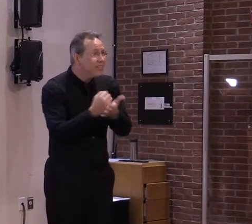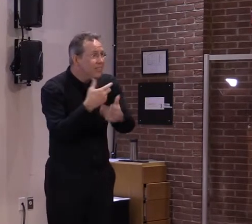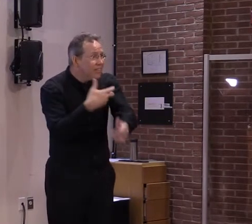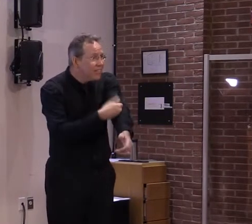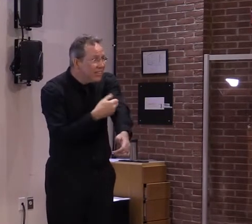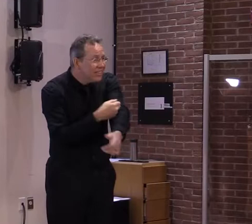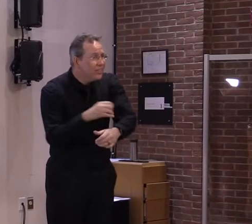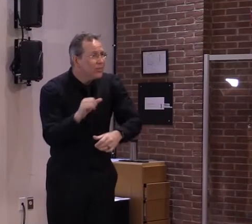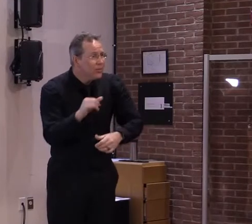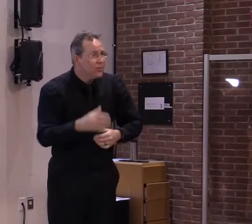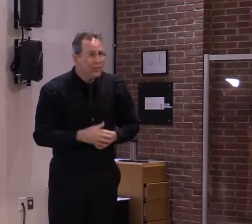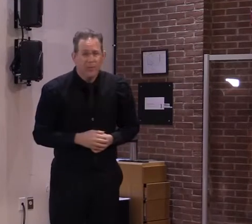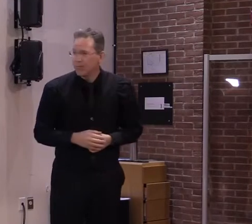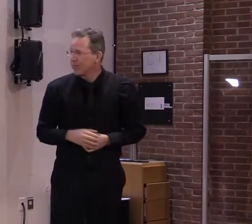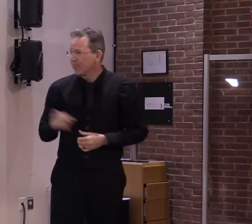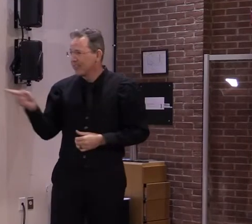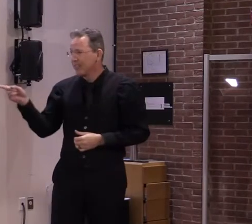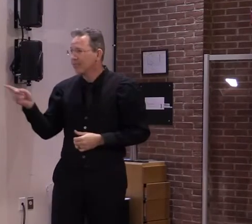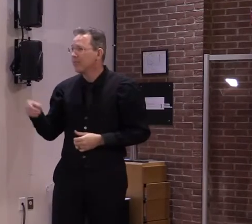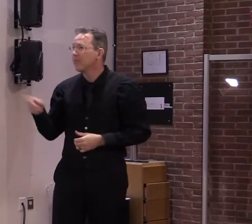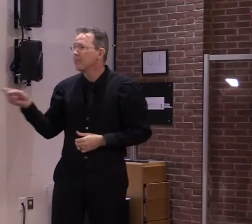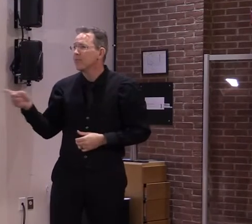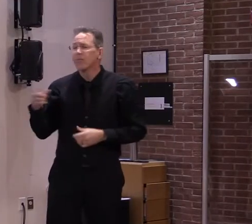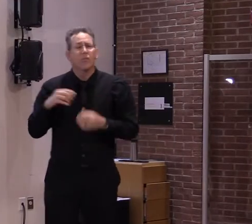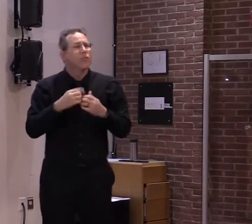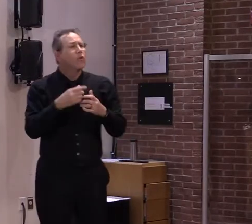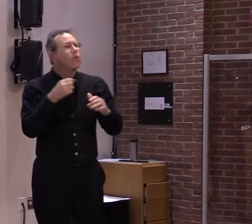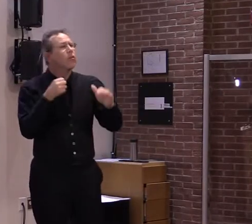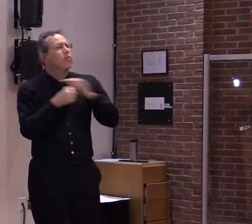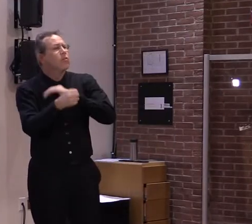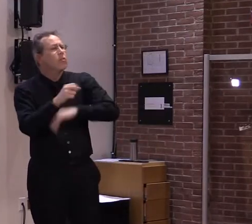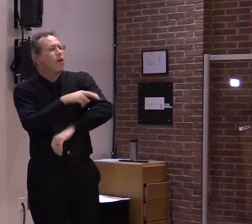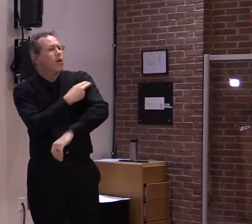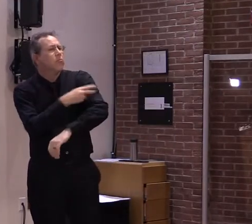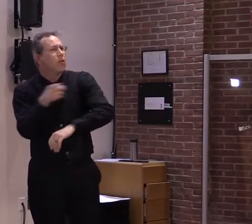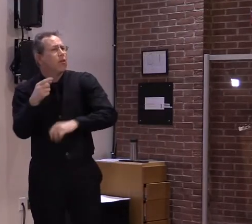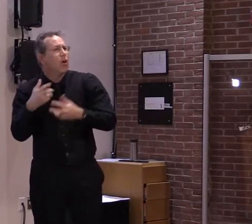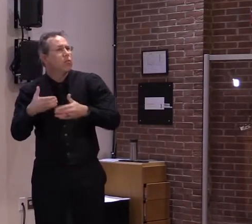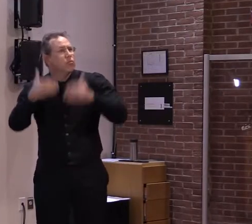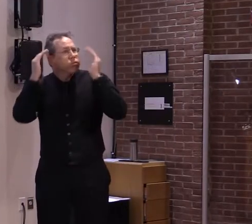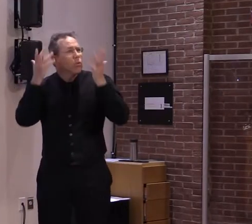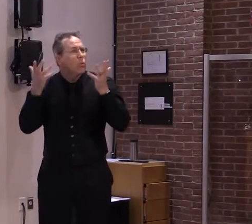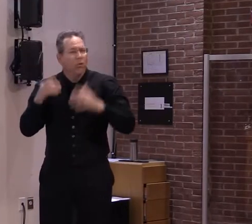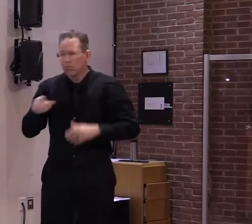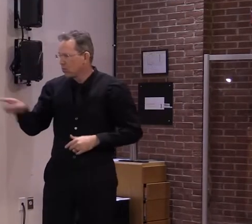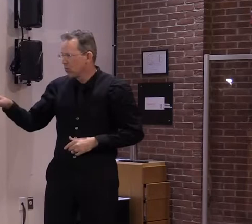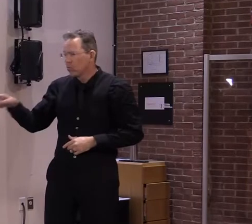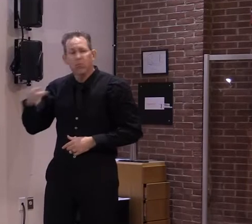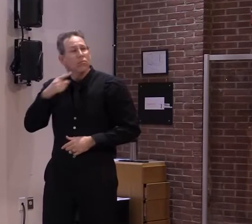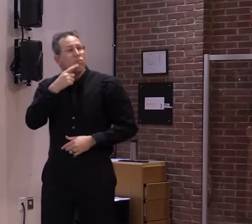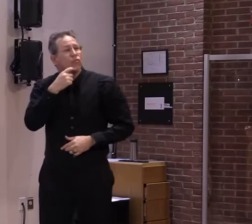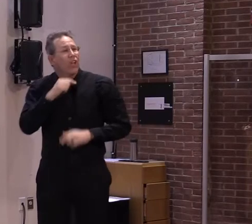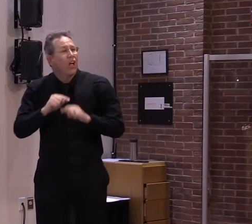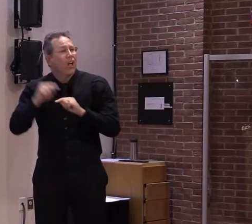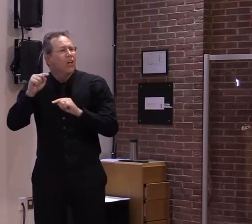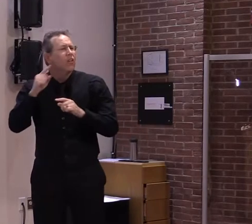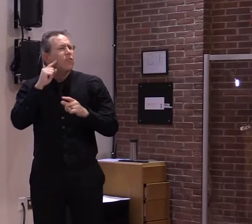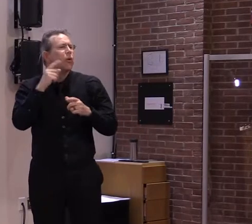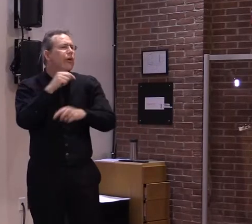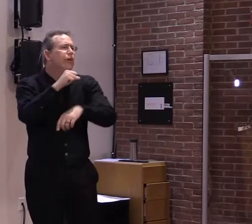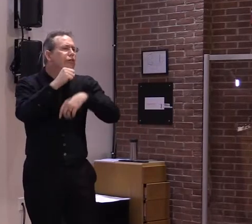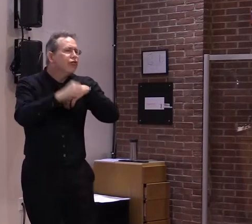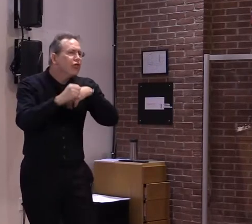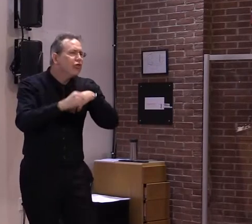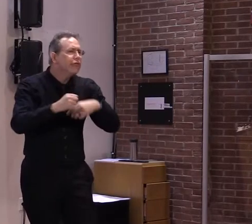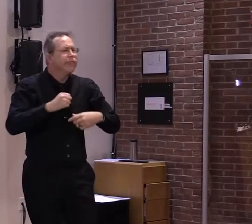case counts. Turning to hospitalizations, we see that our seven-day trend has been pretty stable over the past 6 weeks, and that this